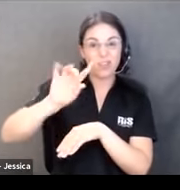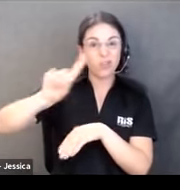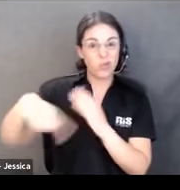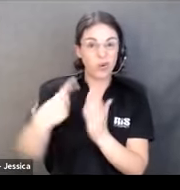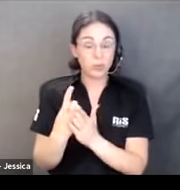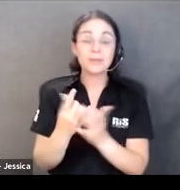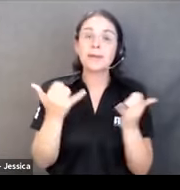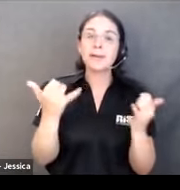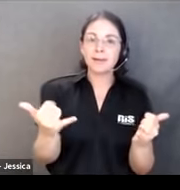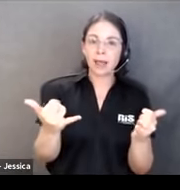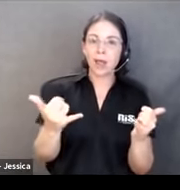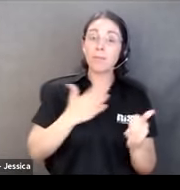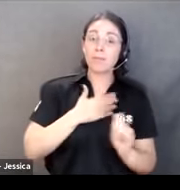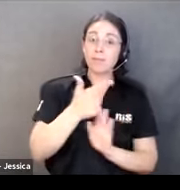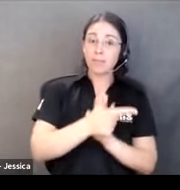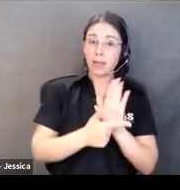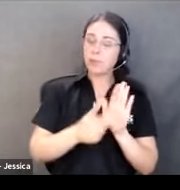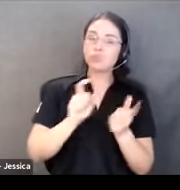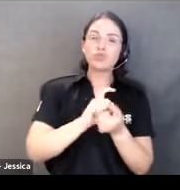The idea being that